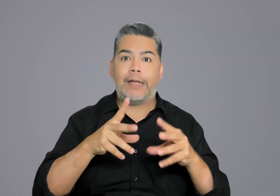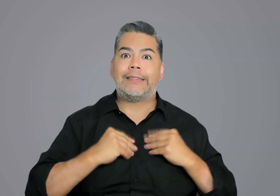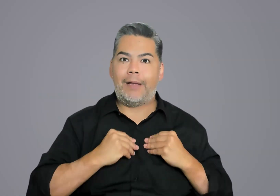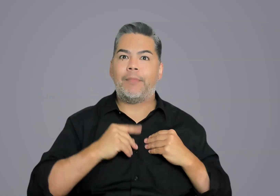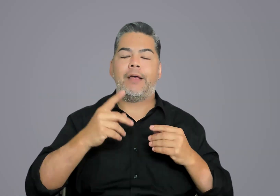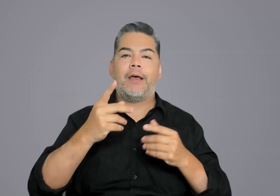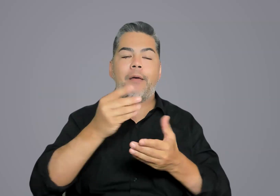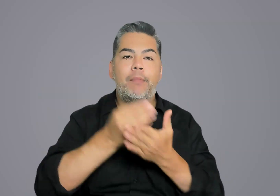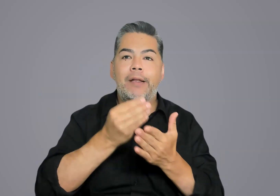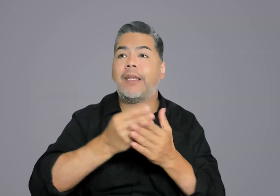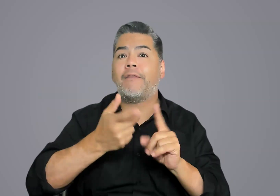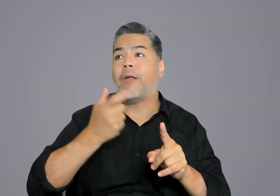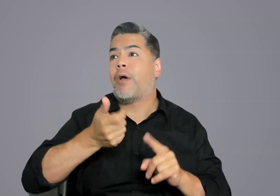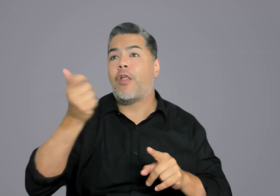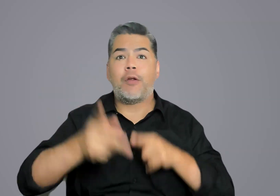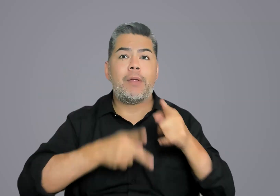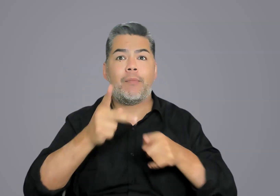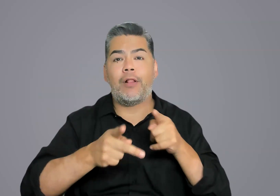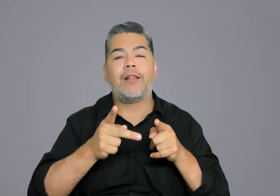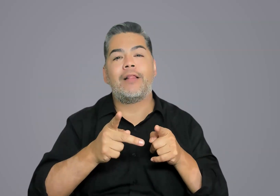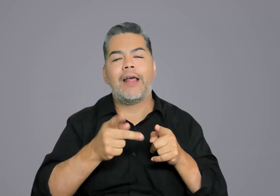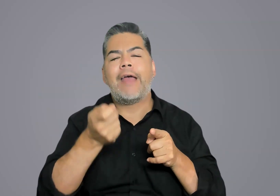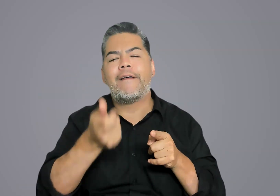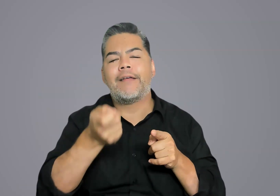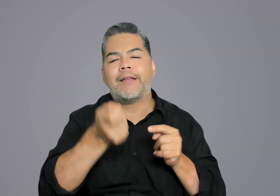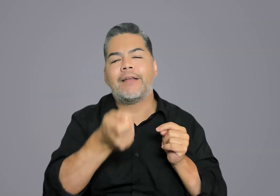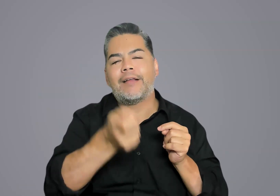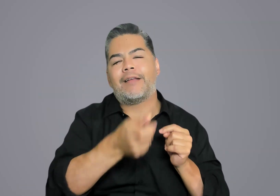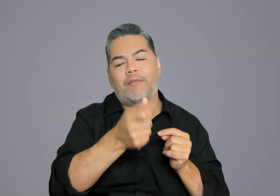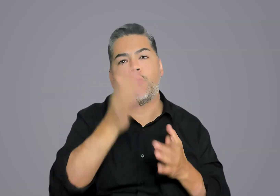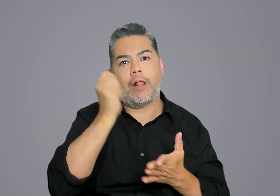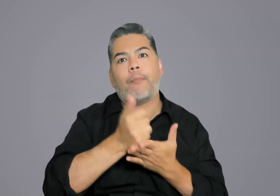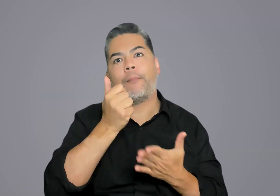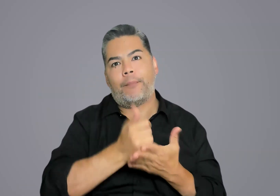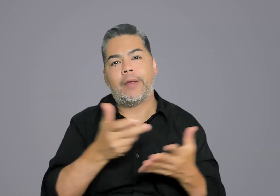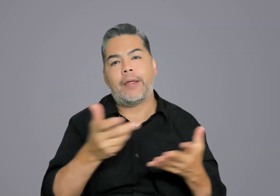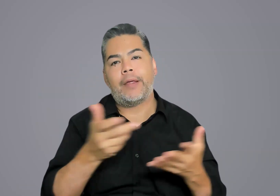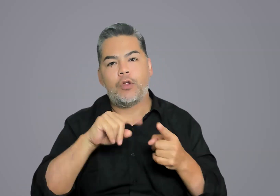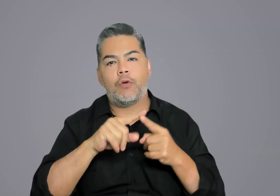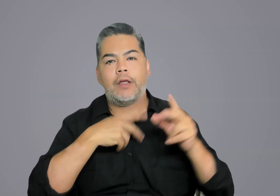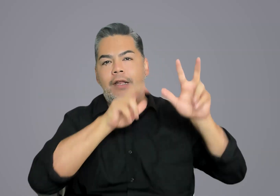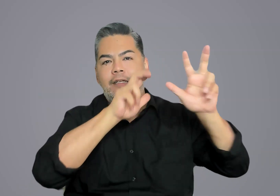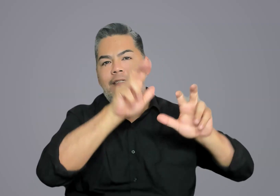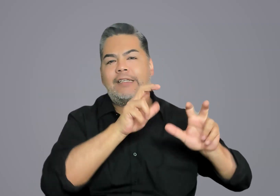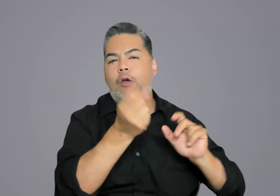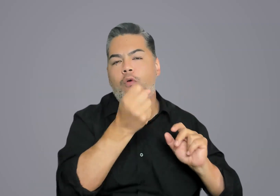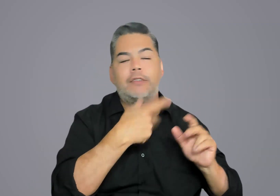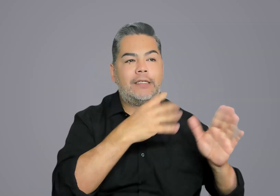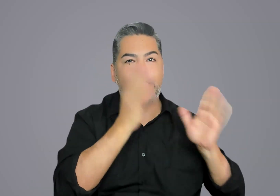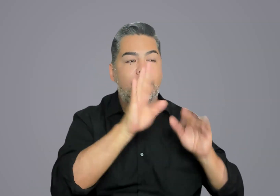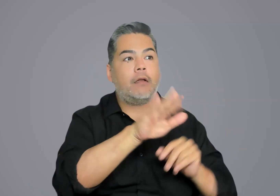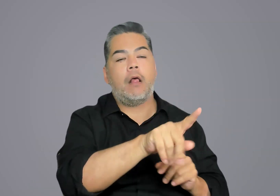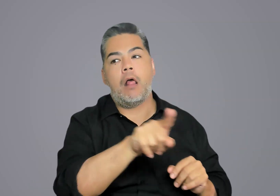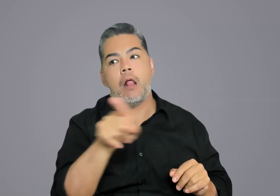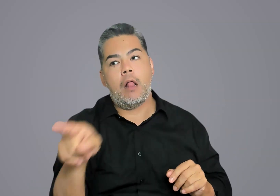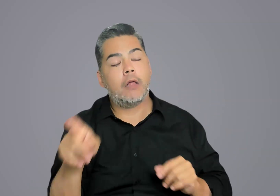whole lot more people. Every little bit helps here, especially when you can get a stakeholder's attention to realize